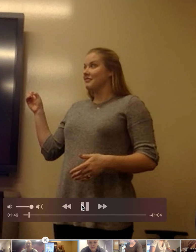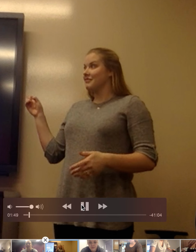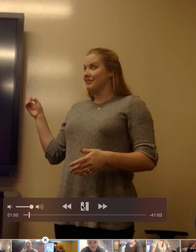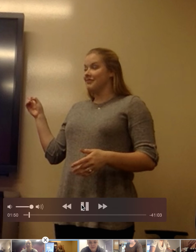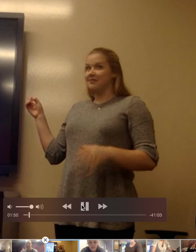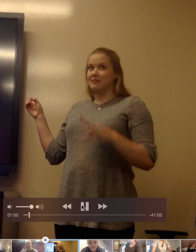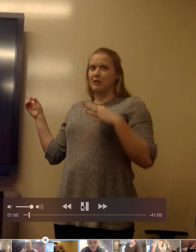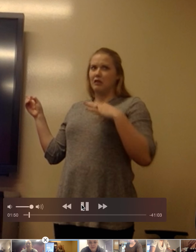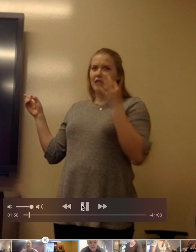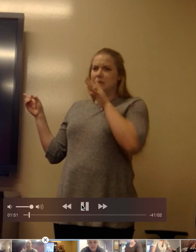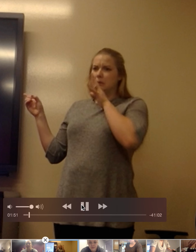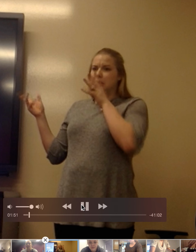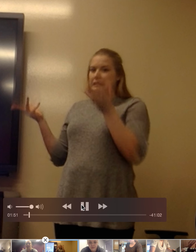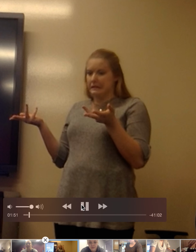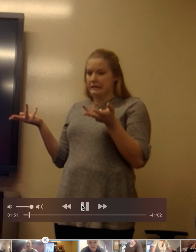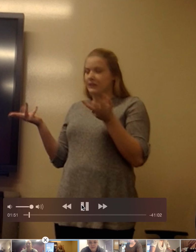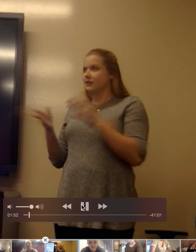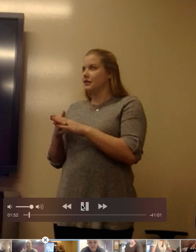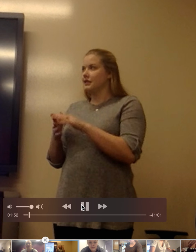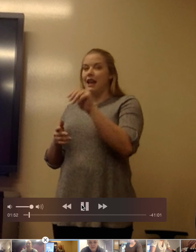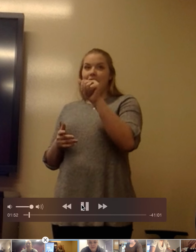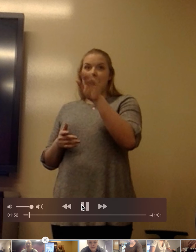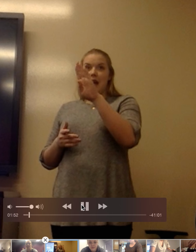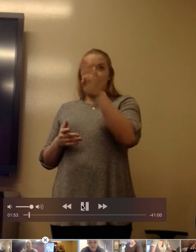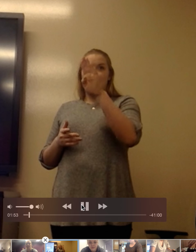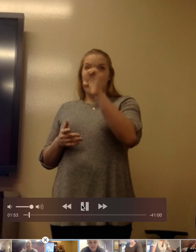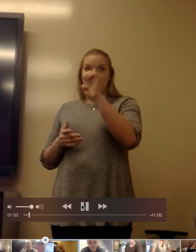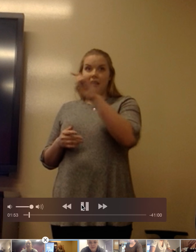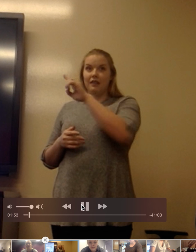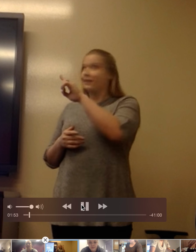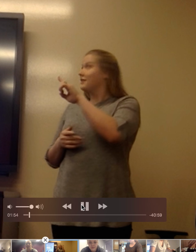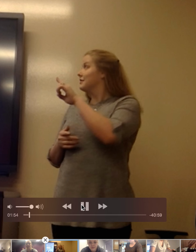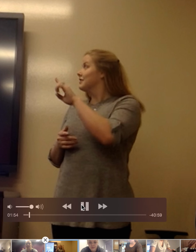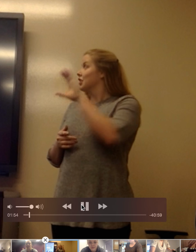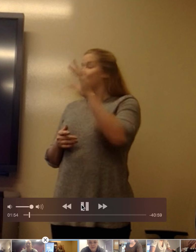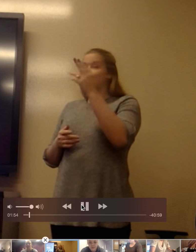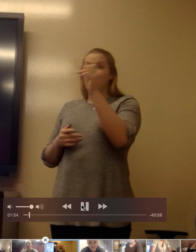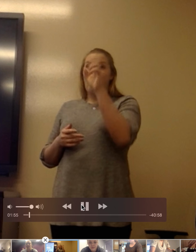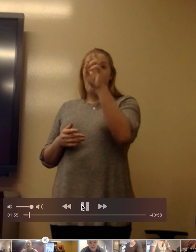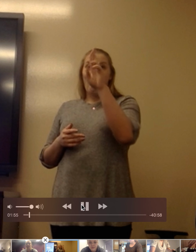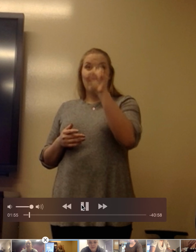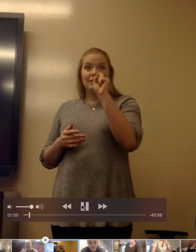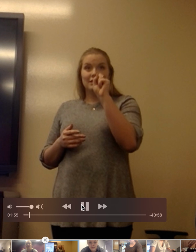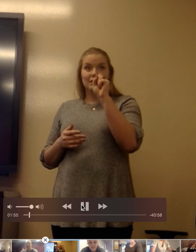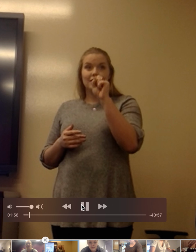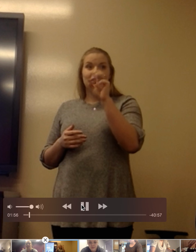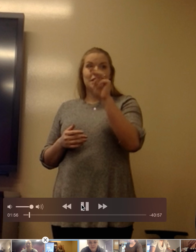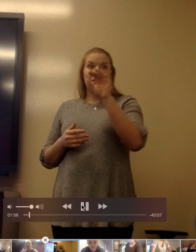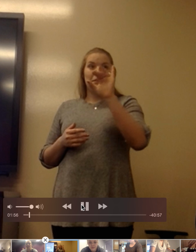this was the man that we're going to be talking about. I don't really know how to say his name in French, but his name is Abbé,